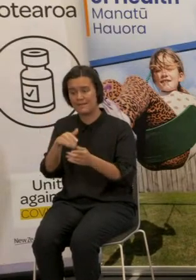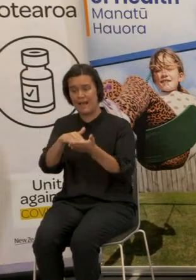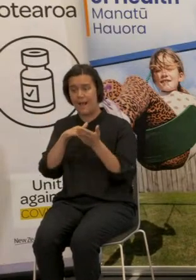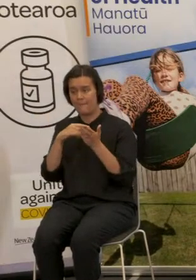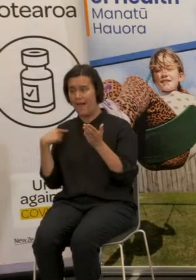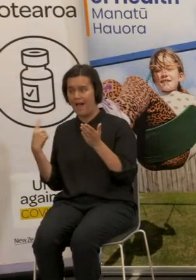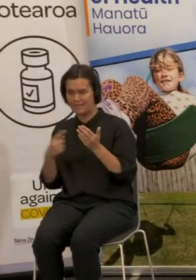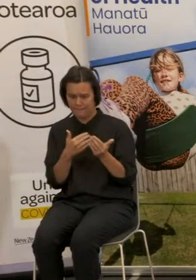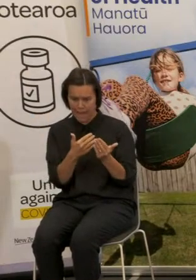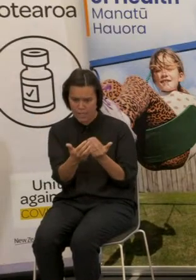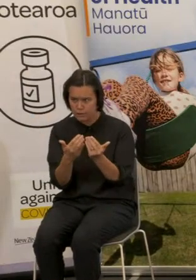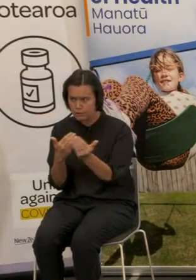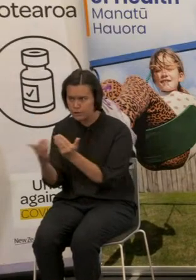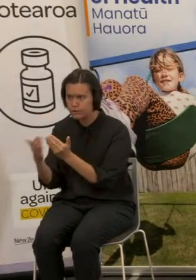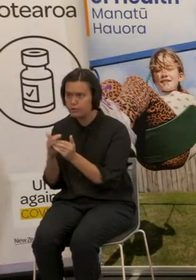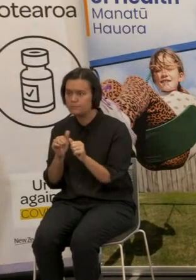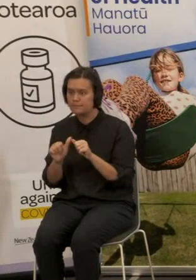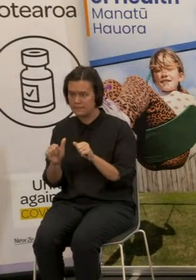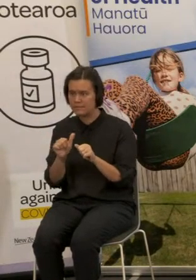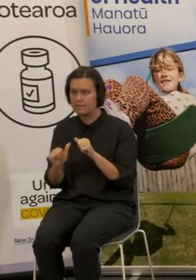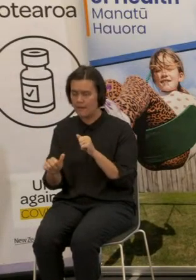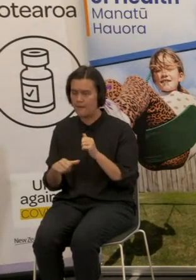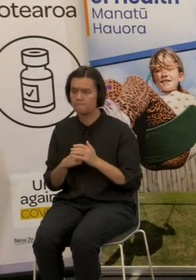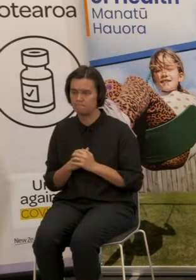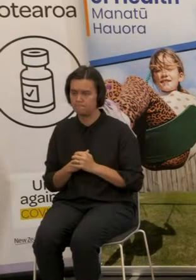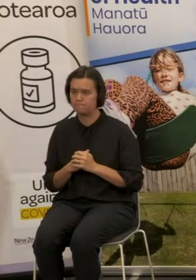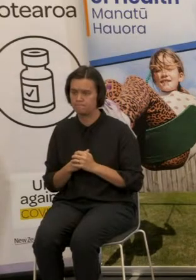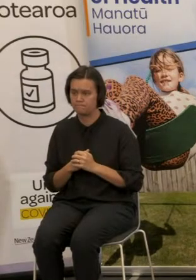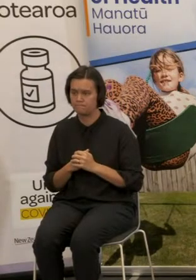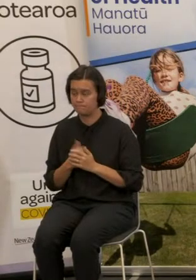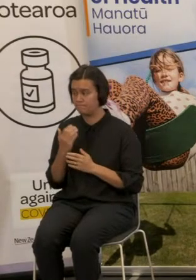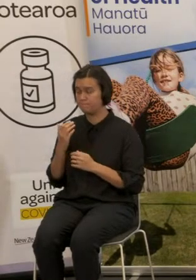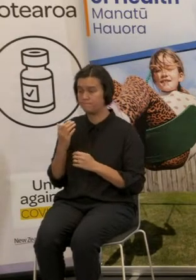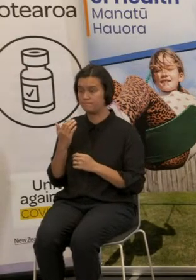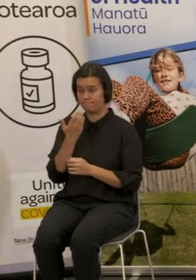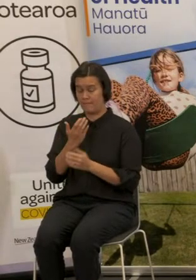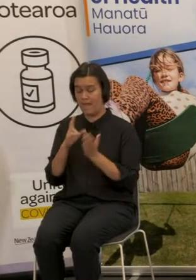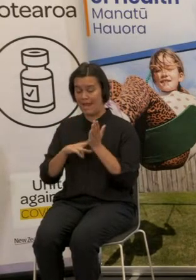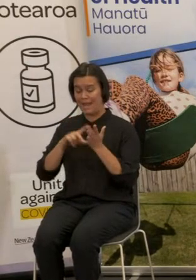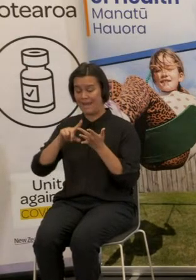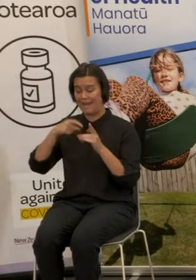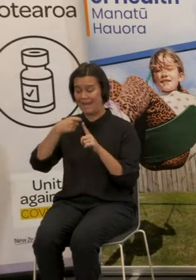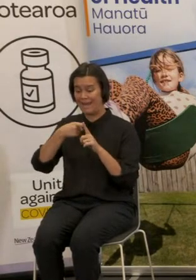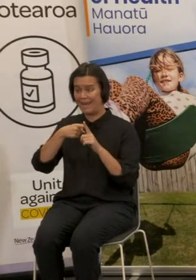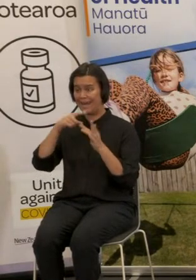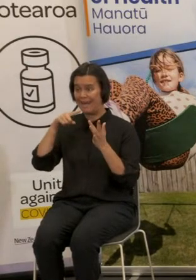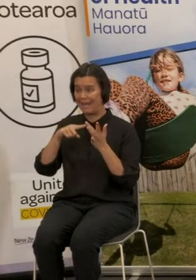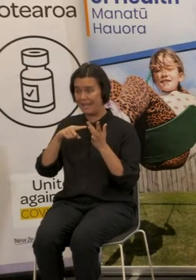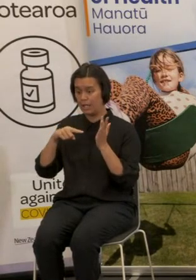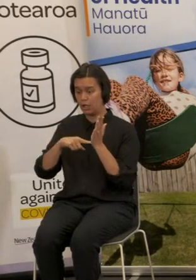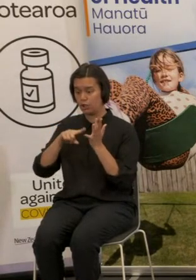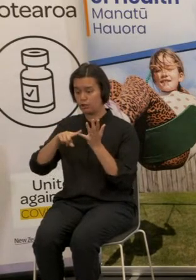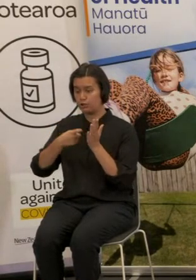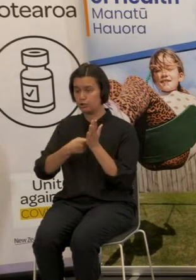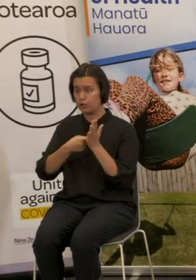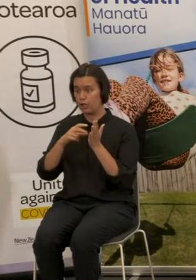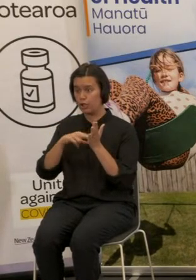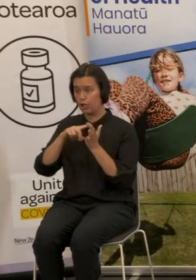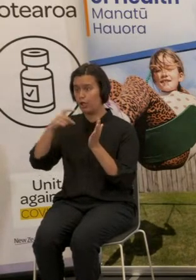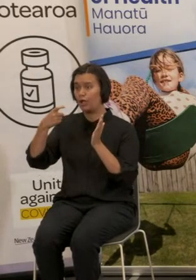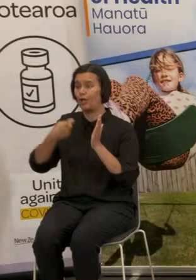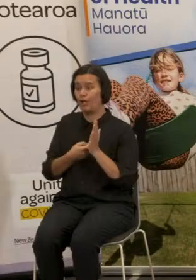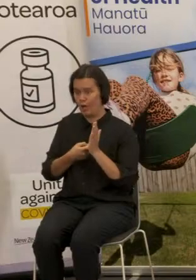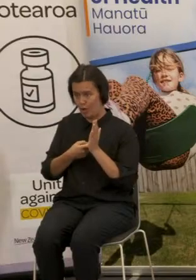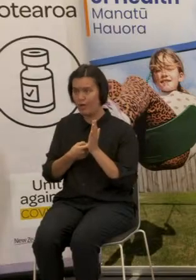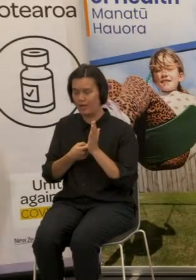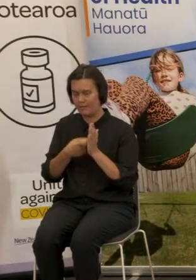the ongoing Delta outbreak. Nikki, of course, brings a wealth of scientific experience. She will be able to answer a number of questions, and